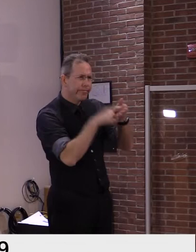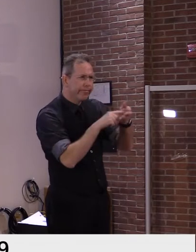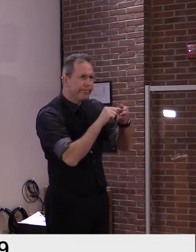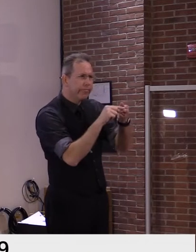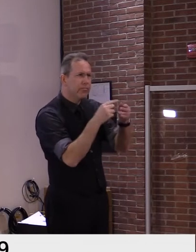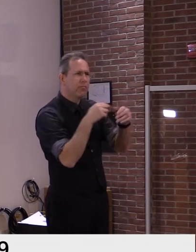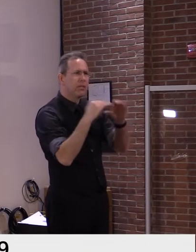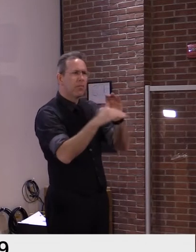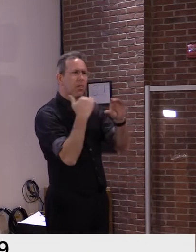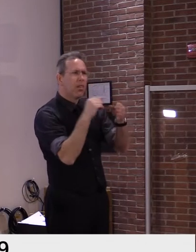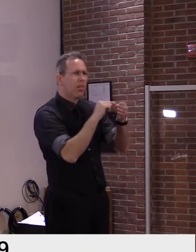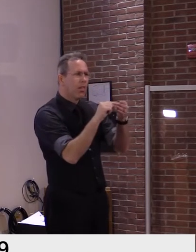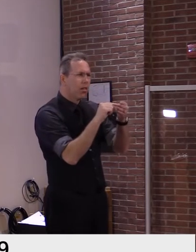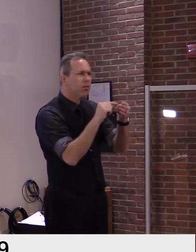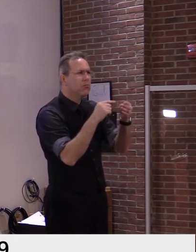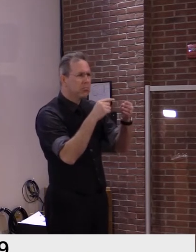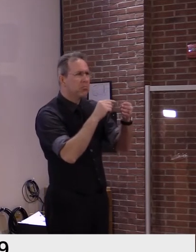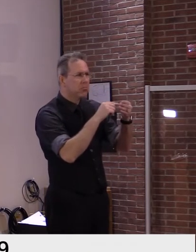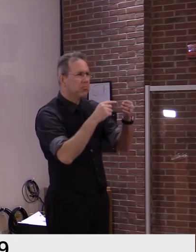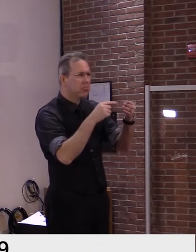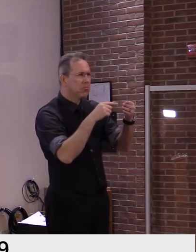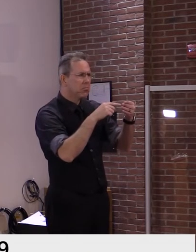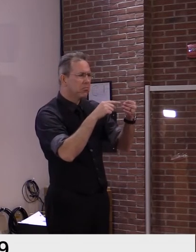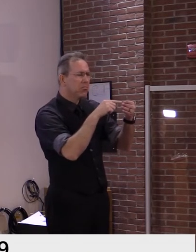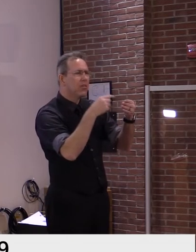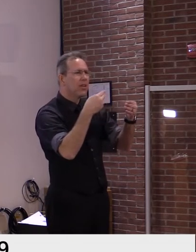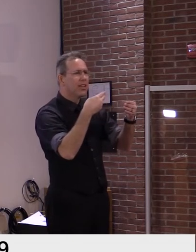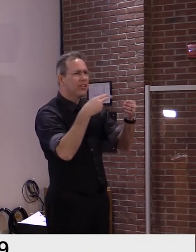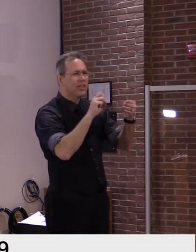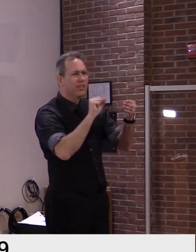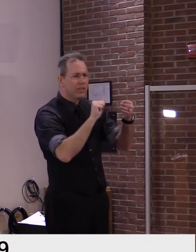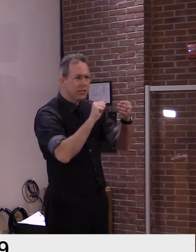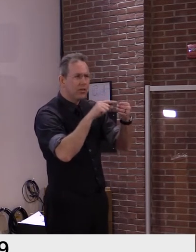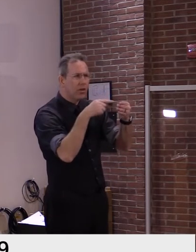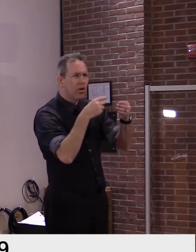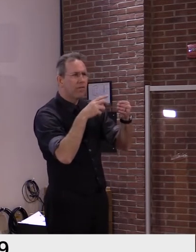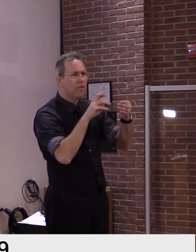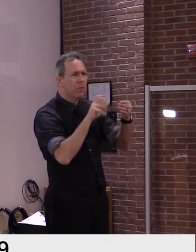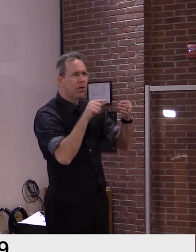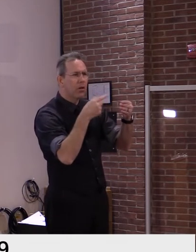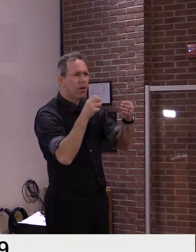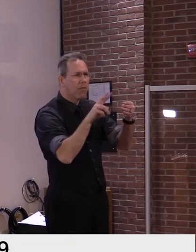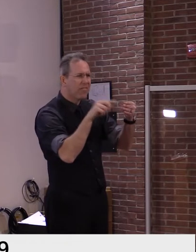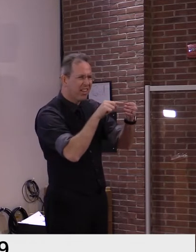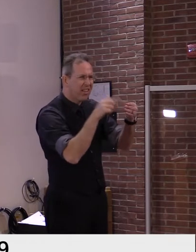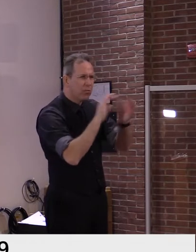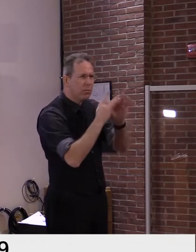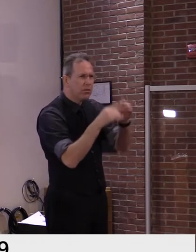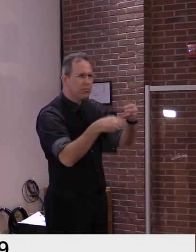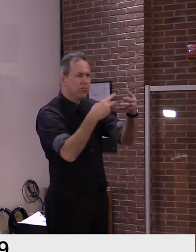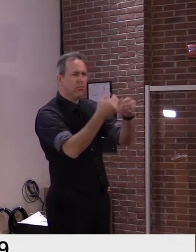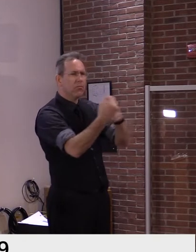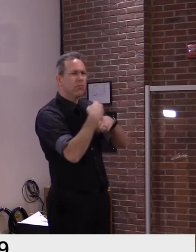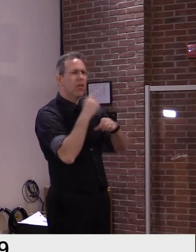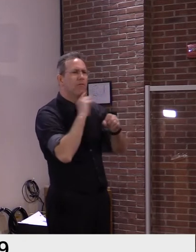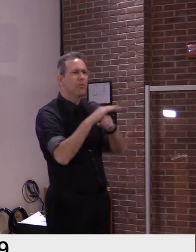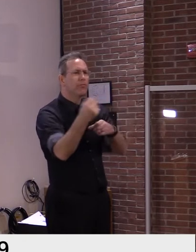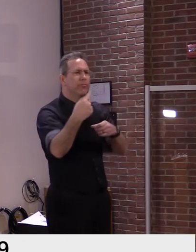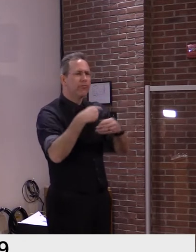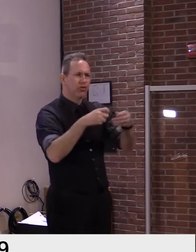AHS confirmation, Agency of Human Service confirmation. But let me reach out to you after this.